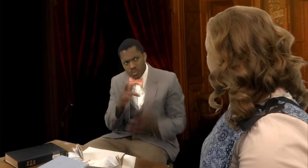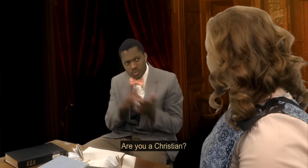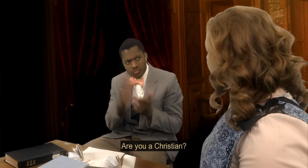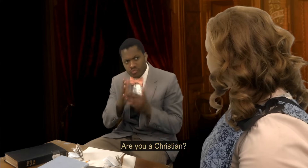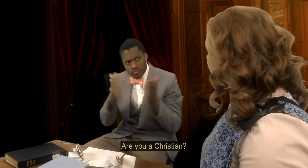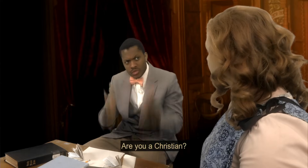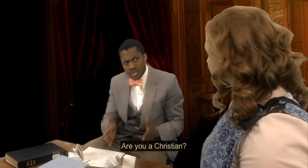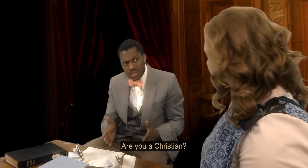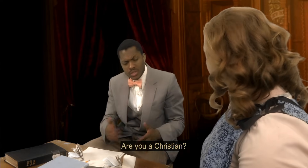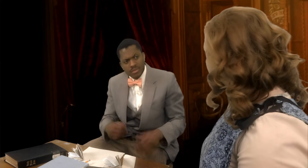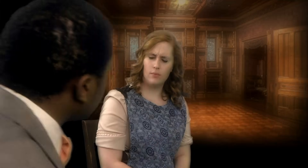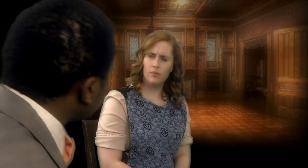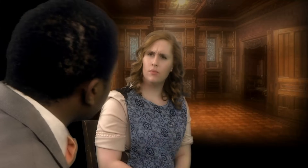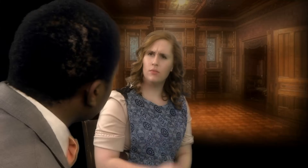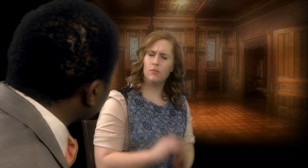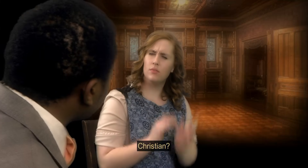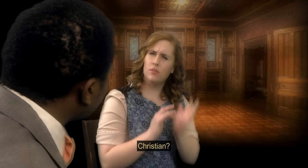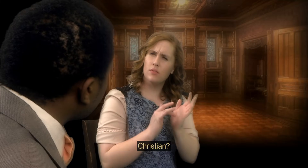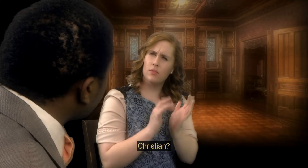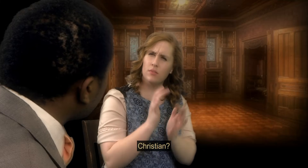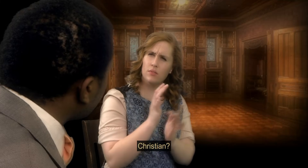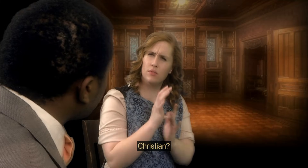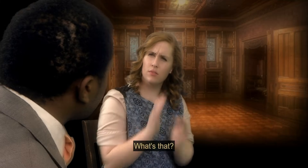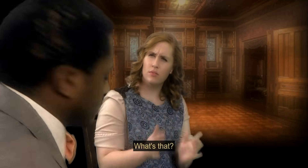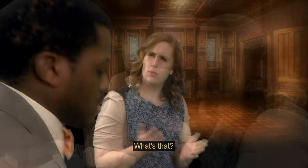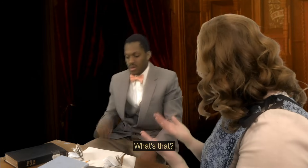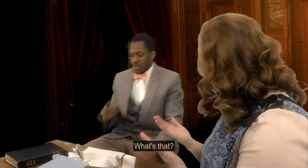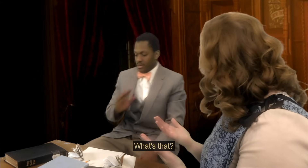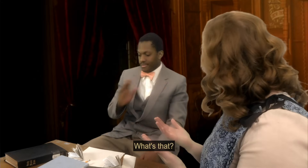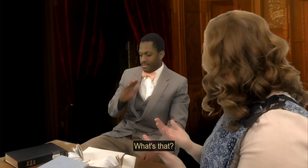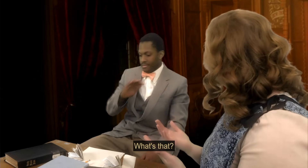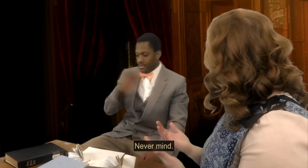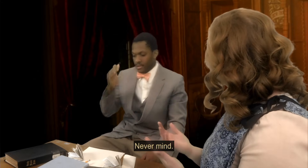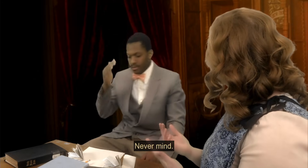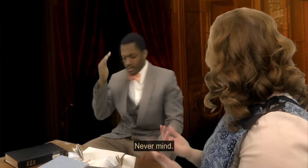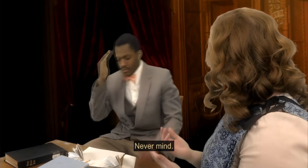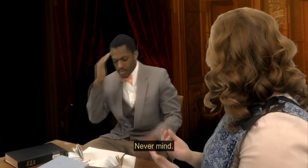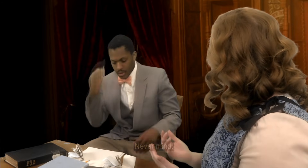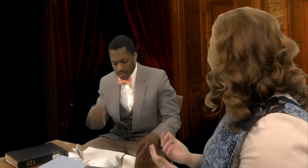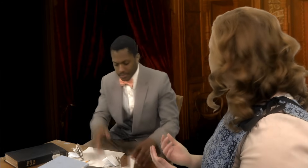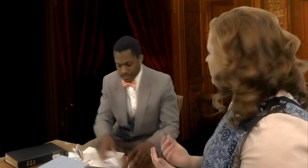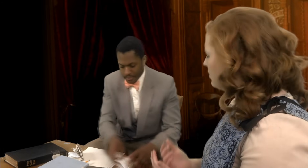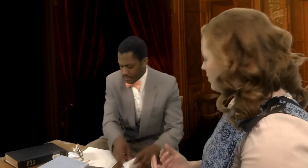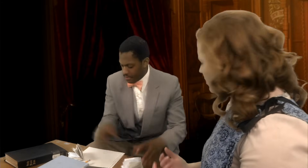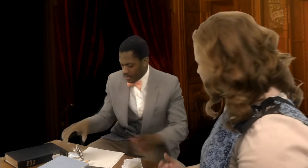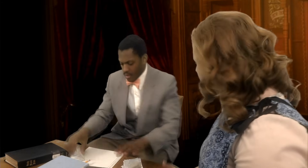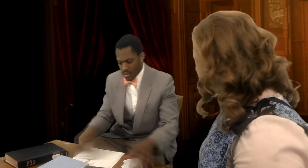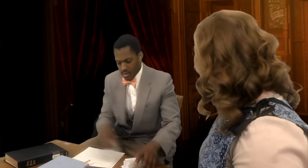Are you a Christian? Christian? What's that? Never mind.